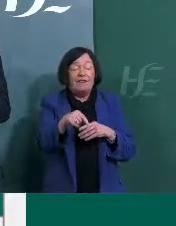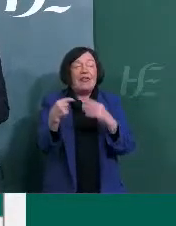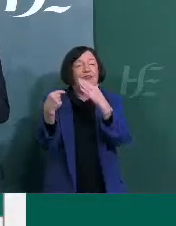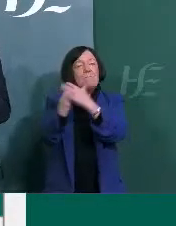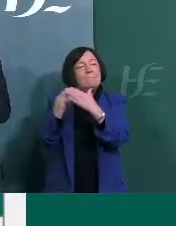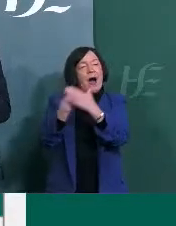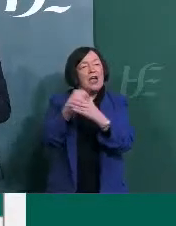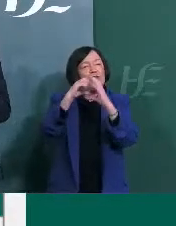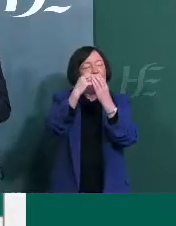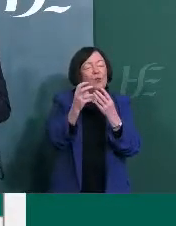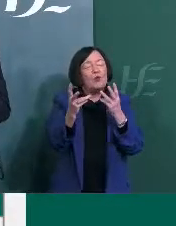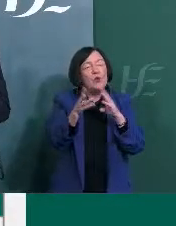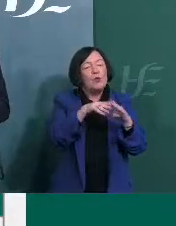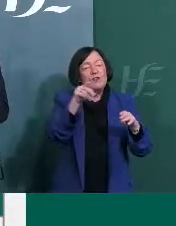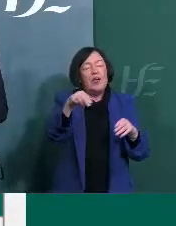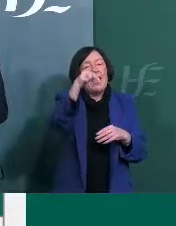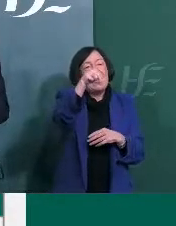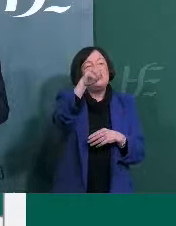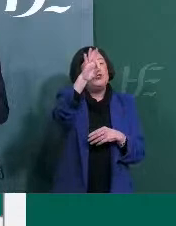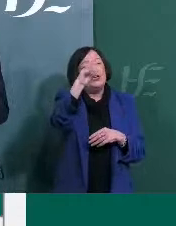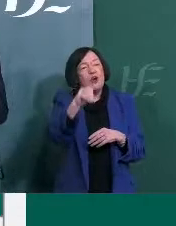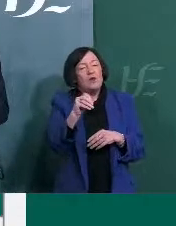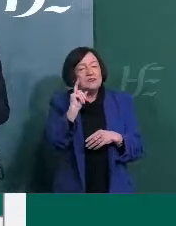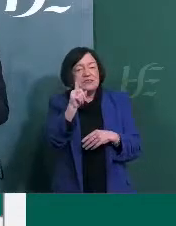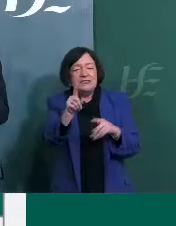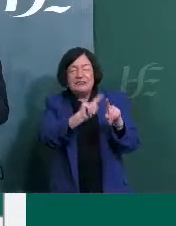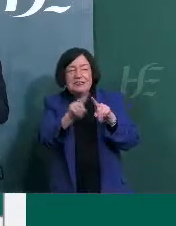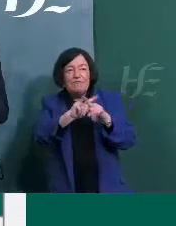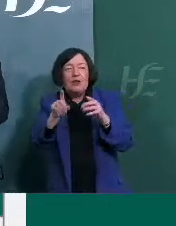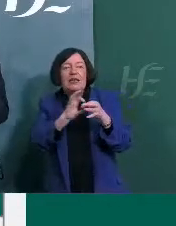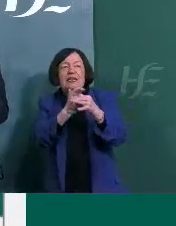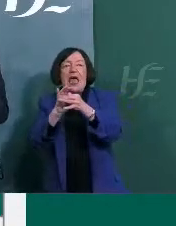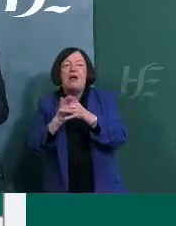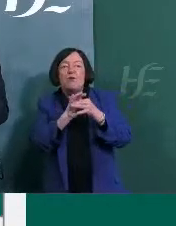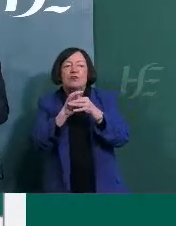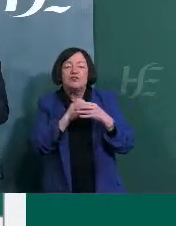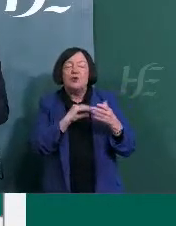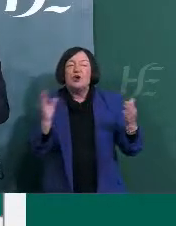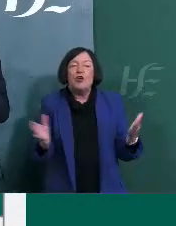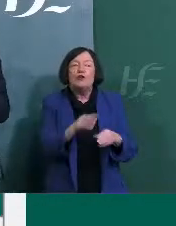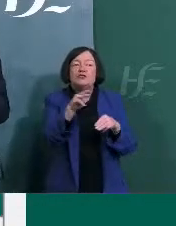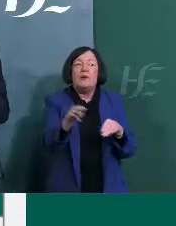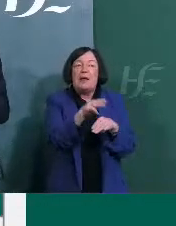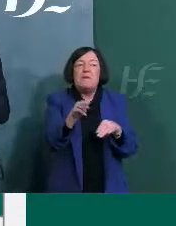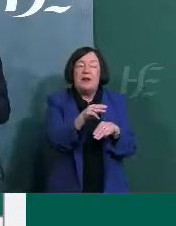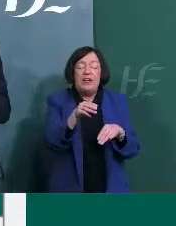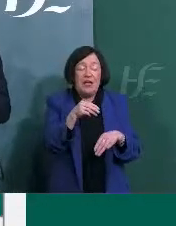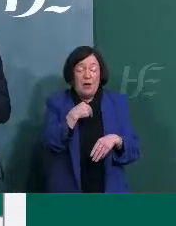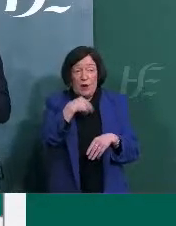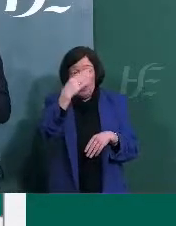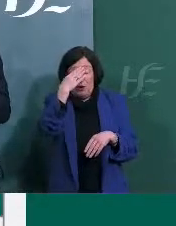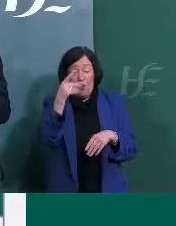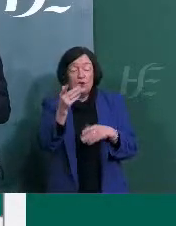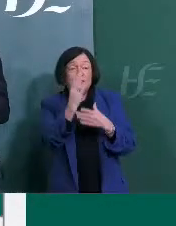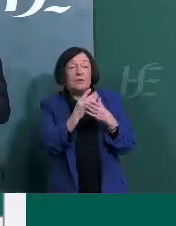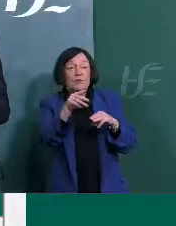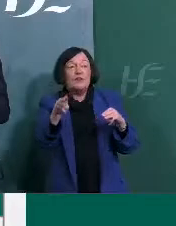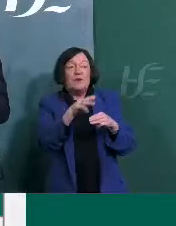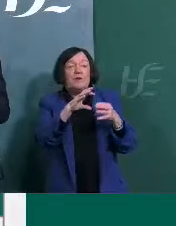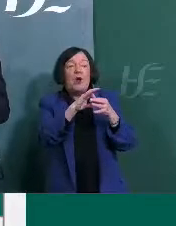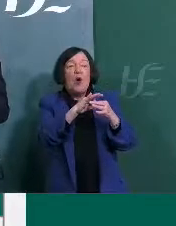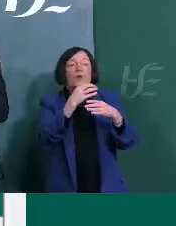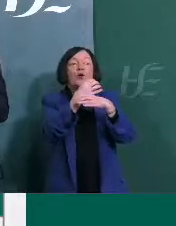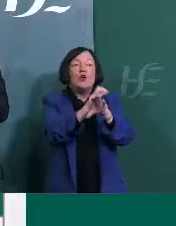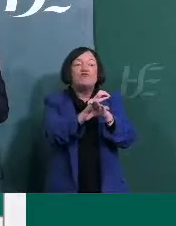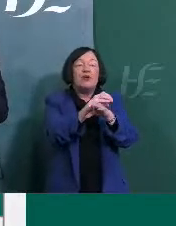communities. We're working with some of the NGOs to try and look at the various networks they have to encourage people to come forward. We do know that in some of people's home